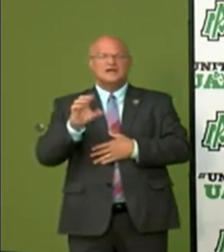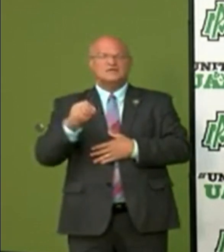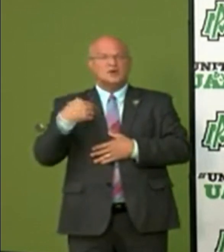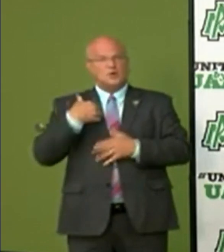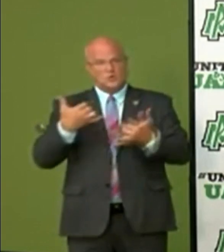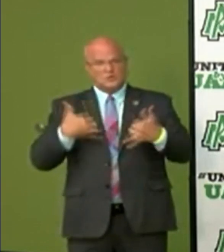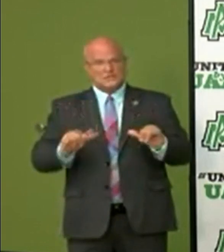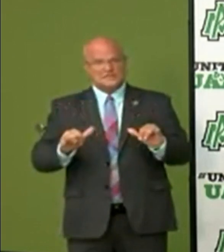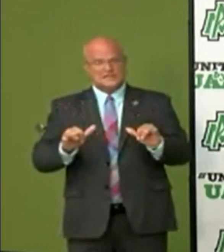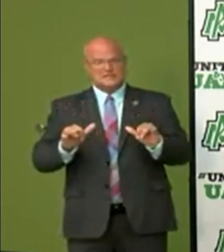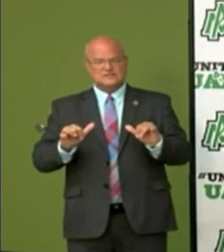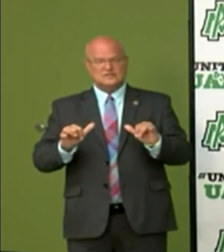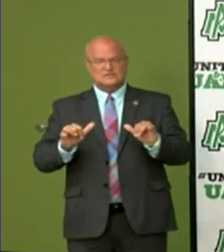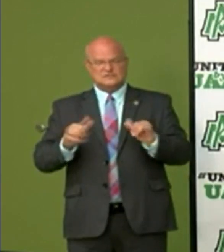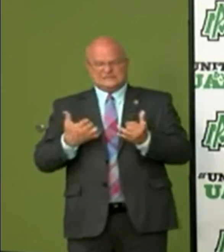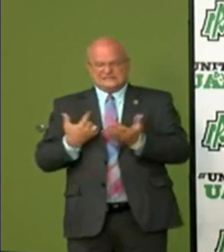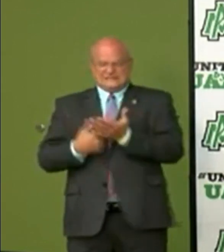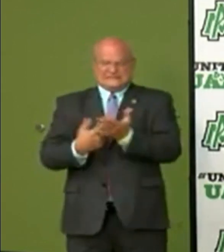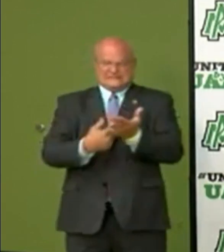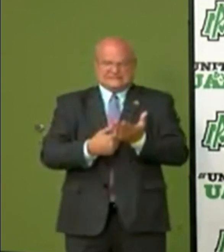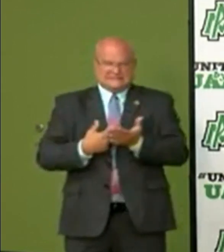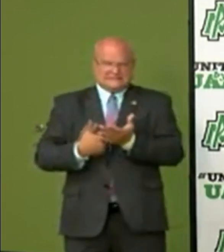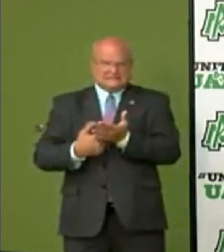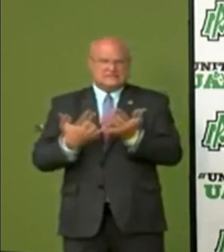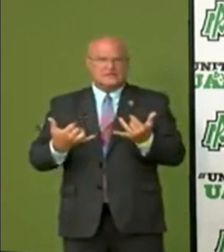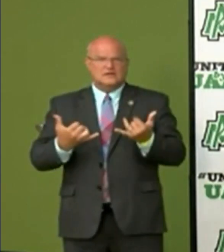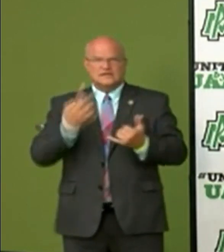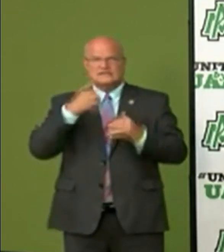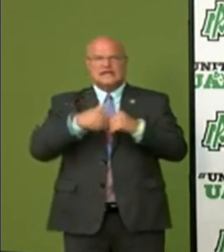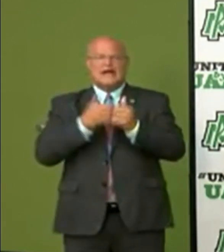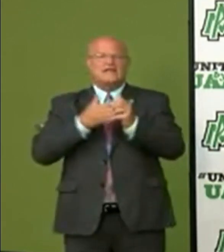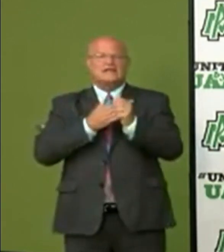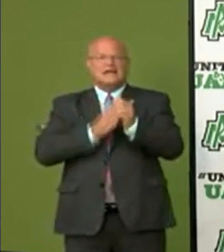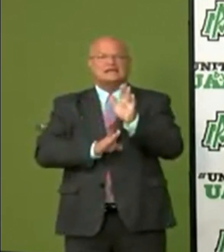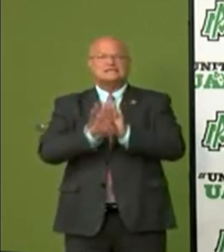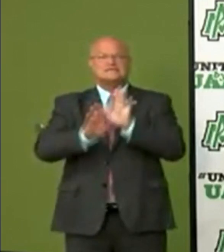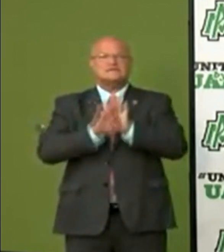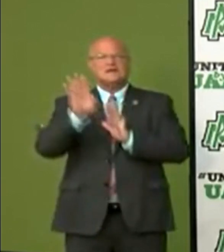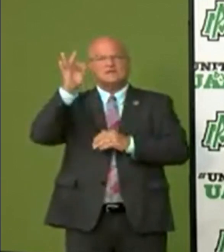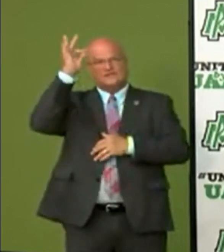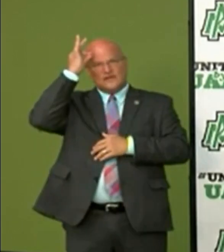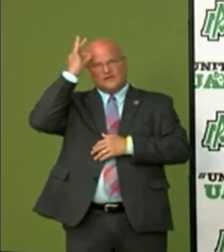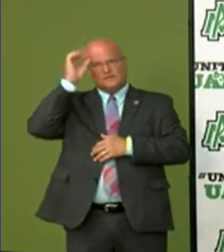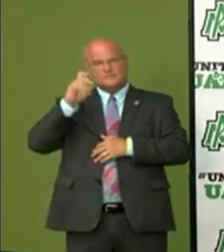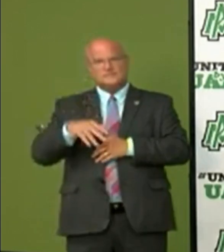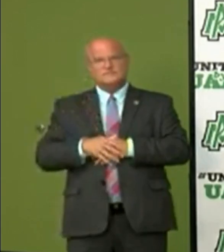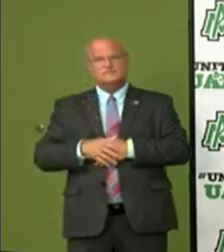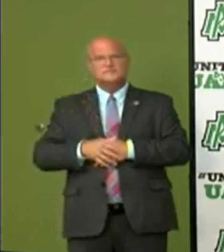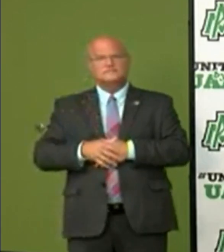we're still in the early stages of that, and we'll see how the guidance develops federally.